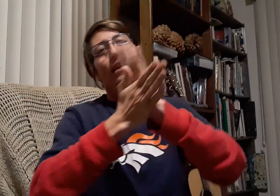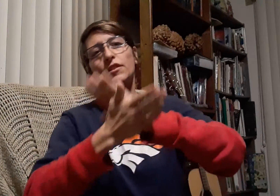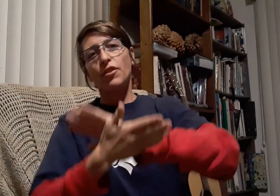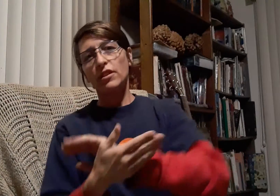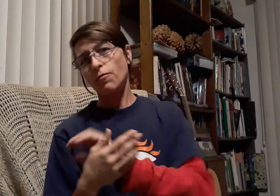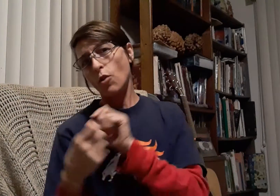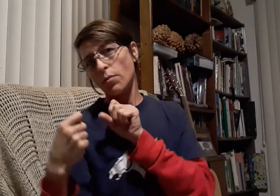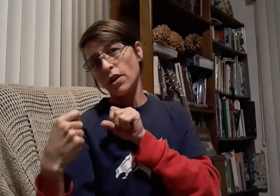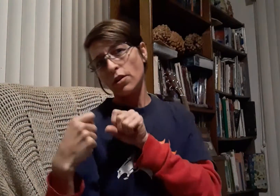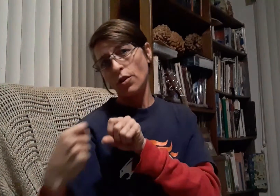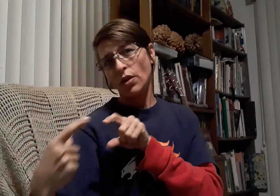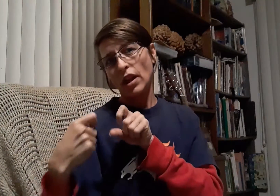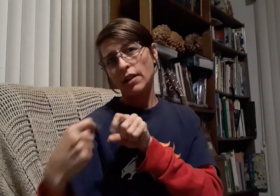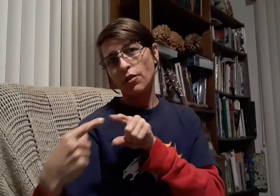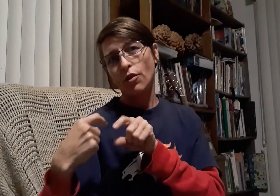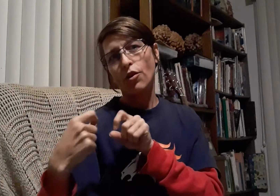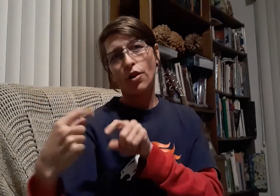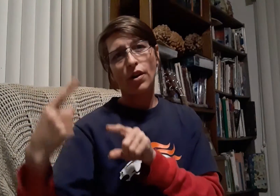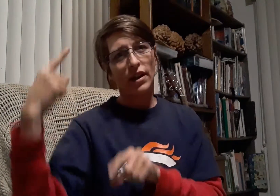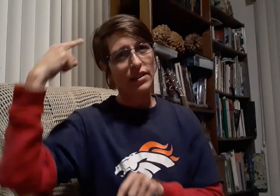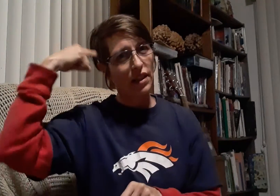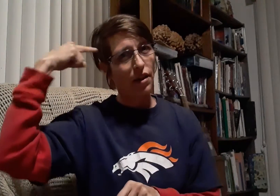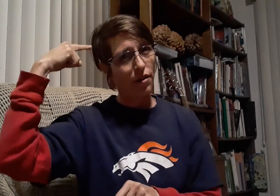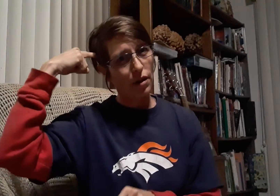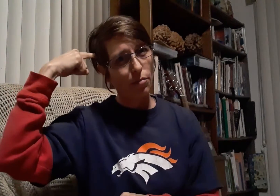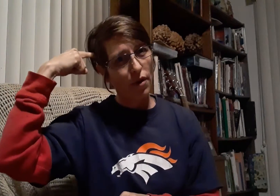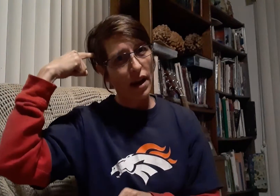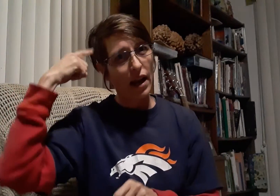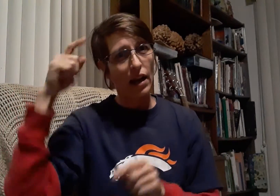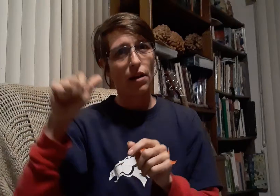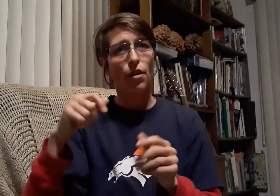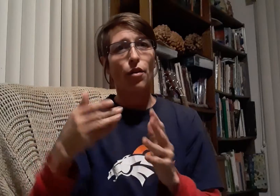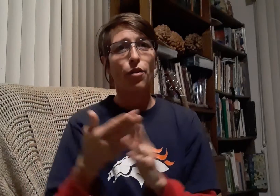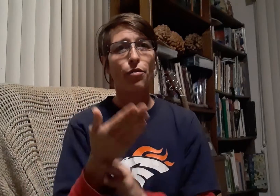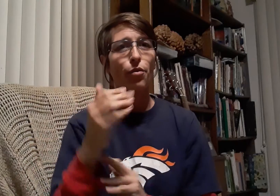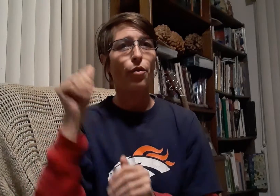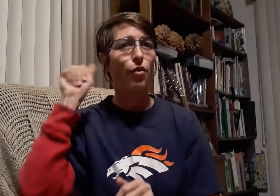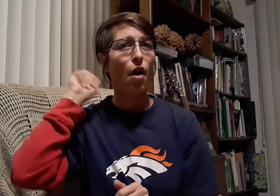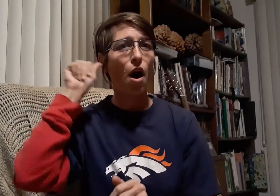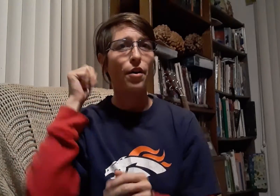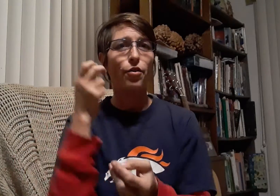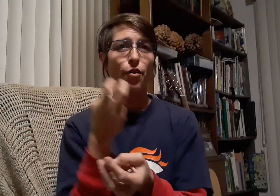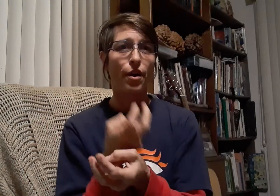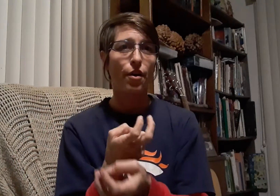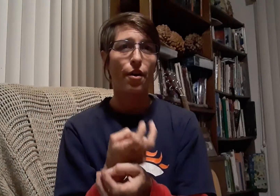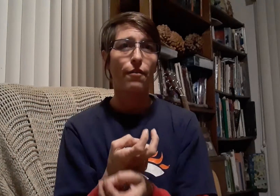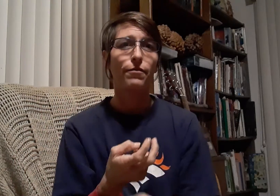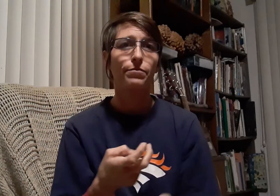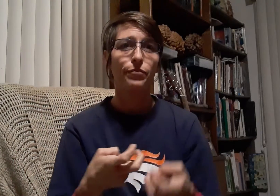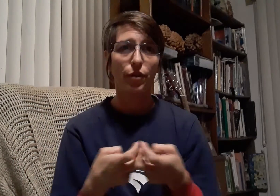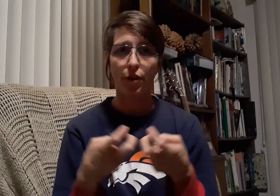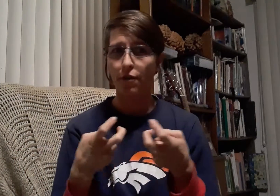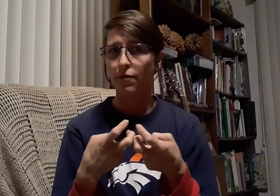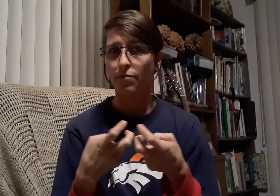gets transformed into electrical currents that go to your brain through the auditory nerve.